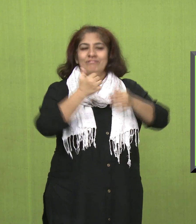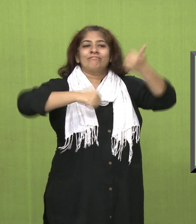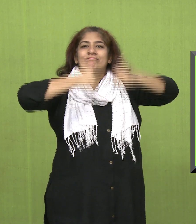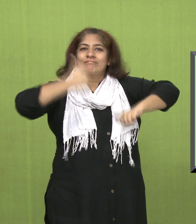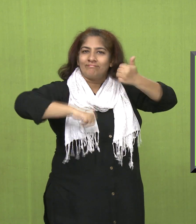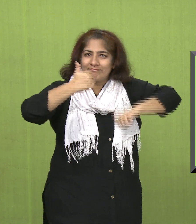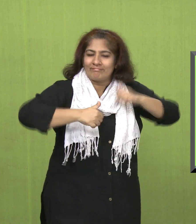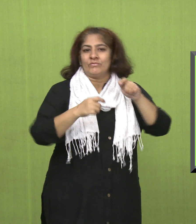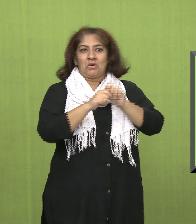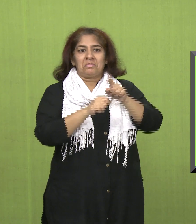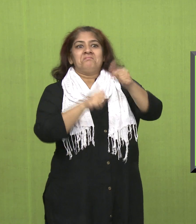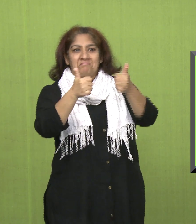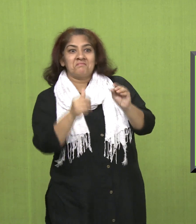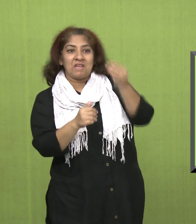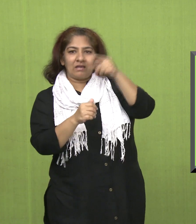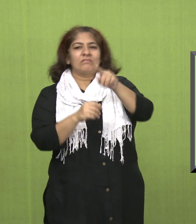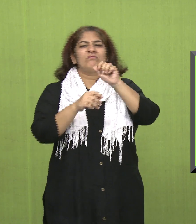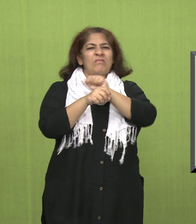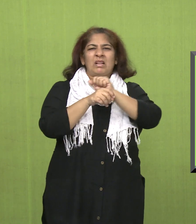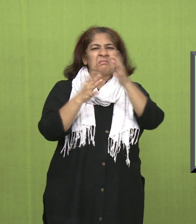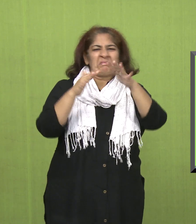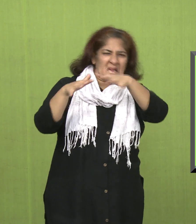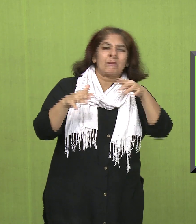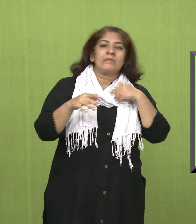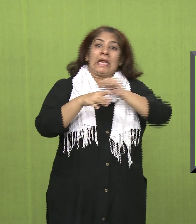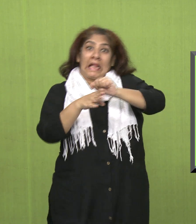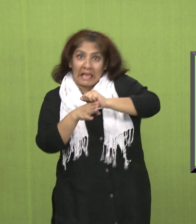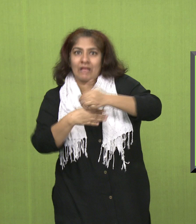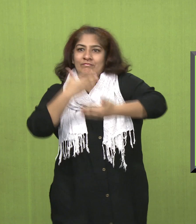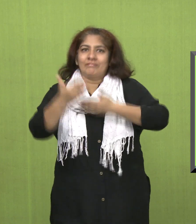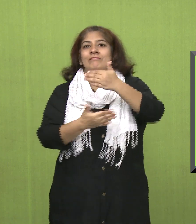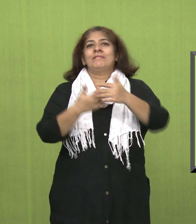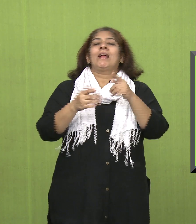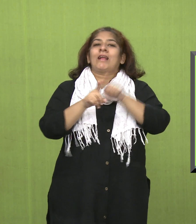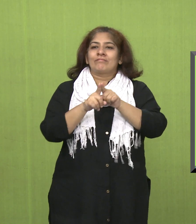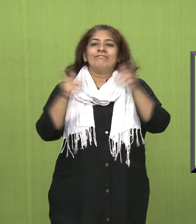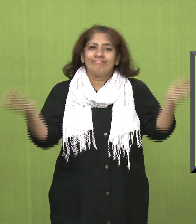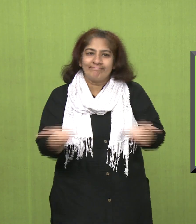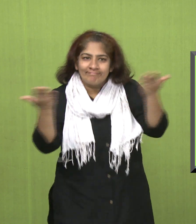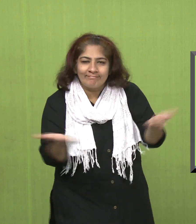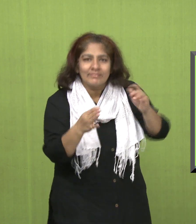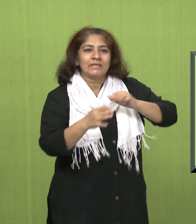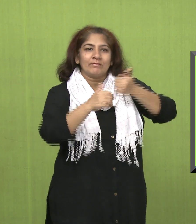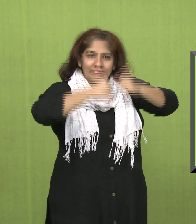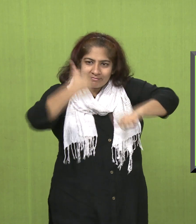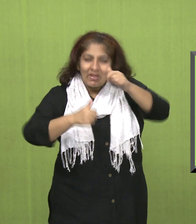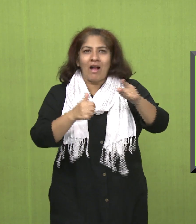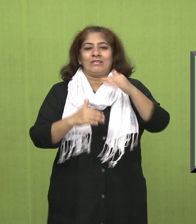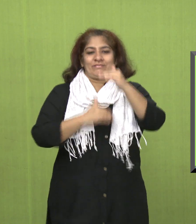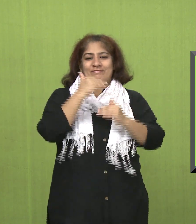good number of years or good number of months, and person is not working very nicely as per